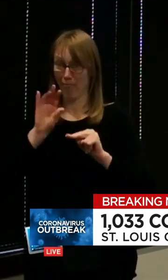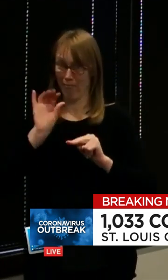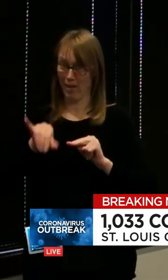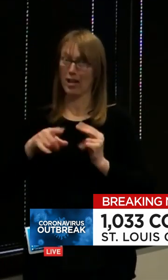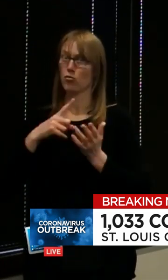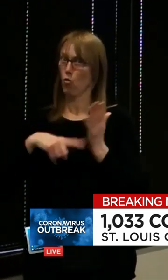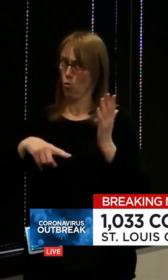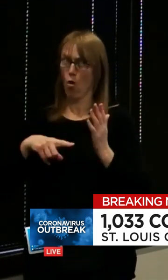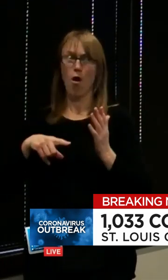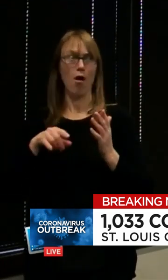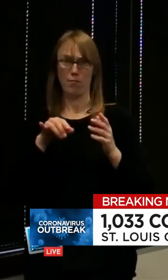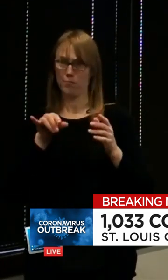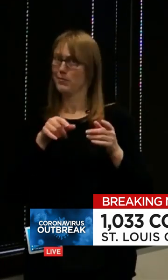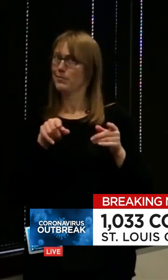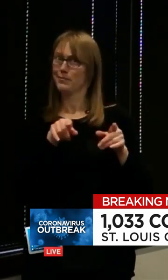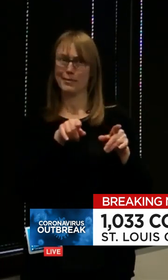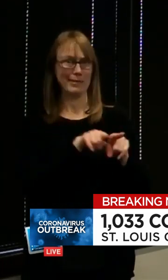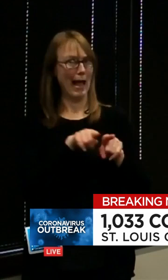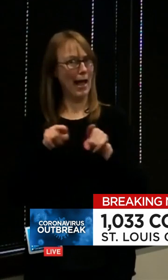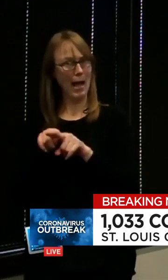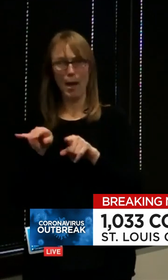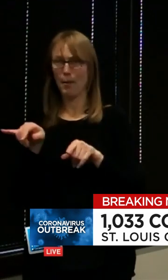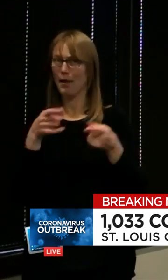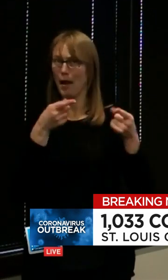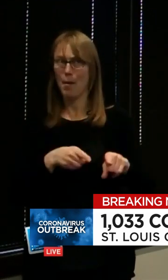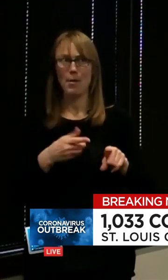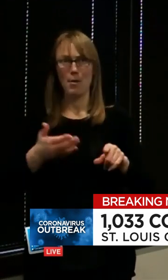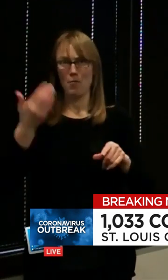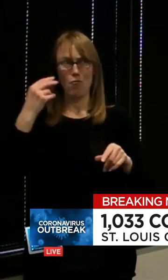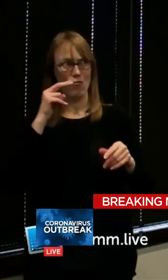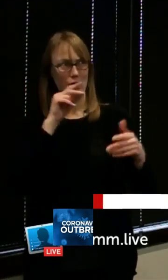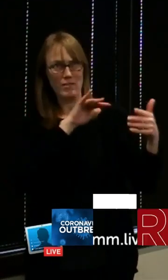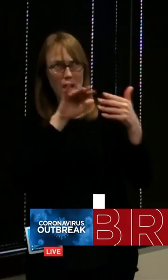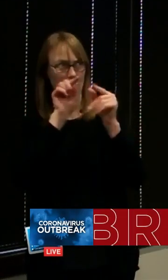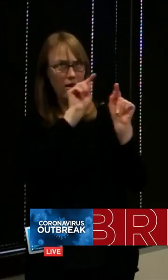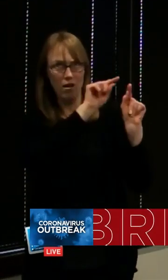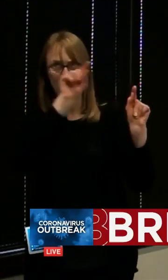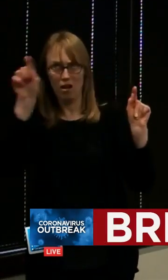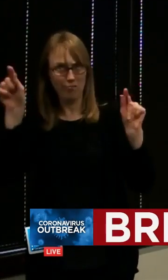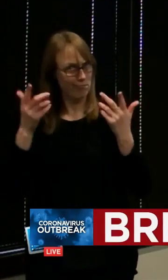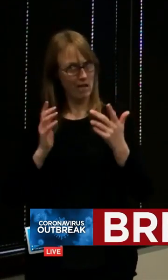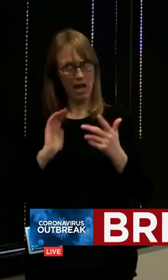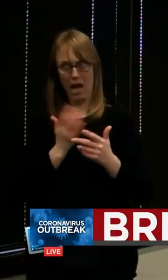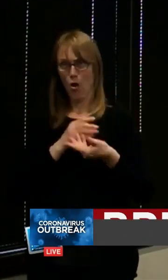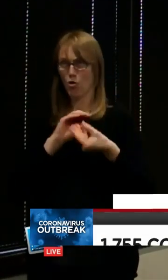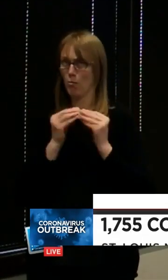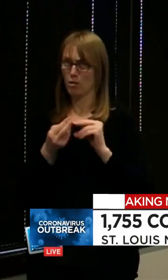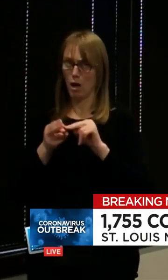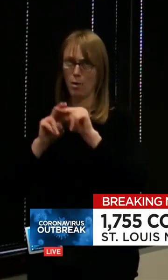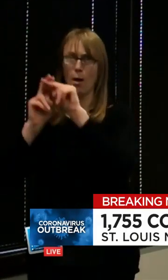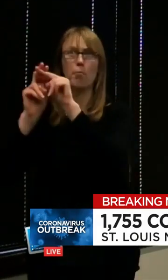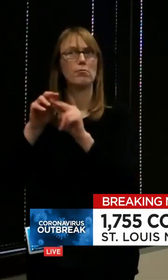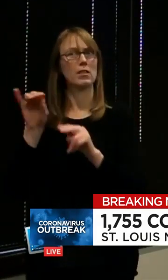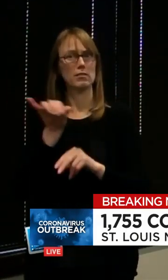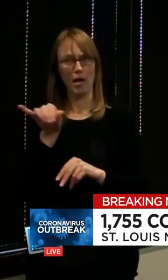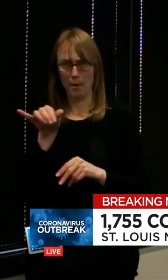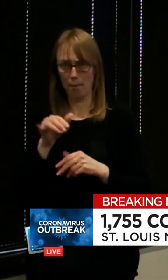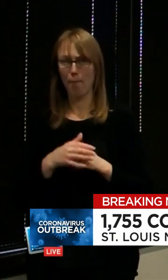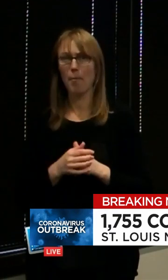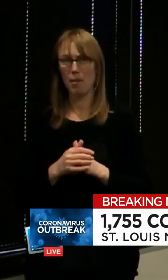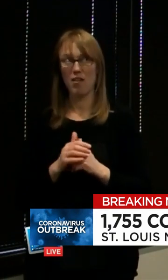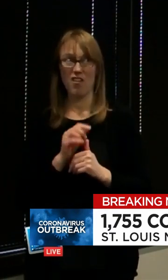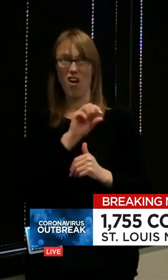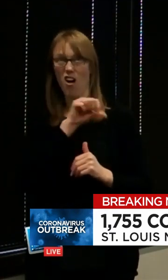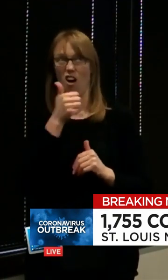that we are on the steep part of the curve right now. And according to our models, we will be going